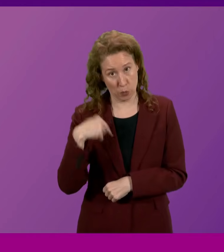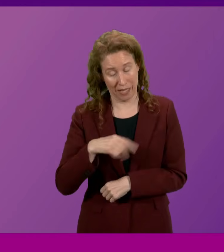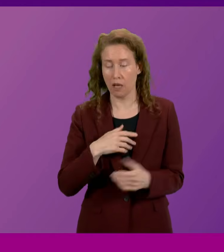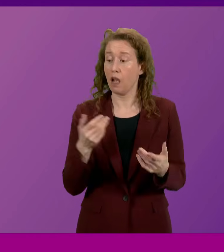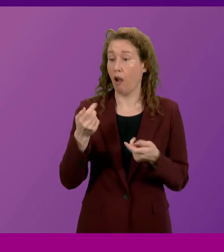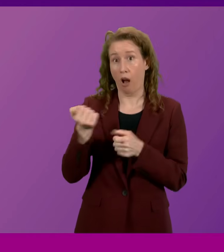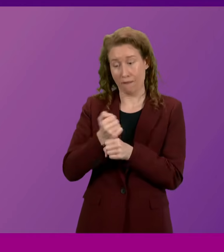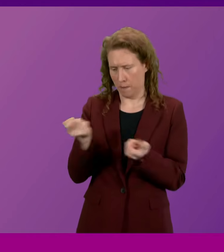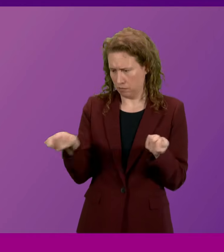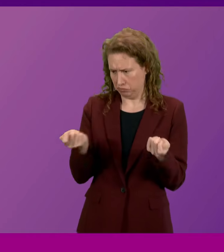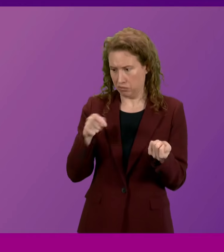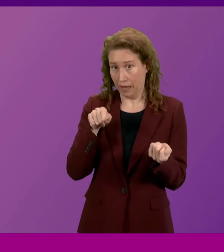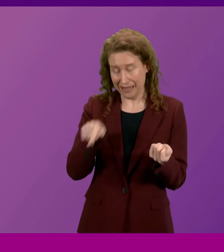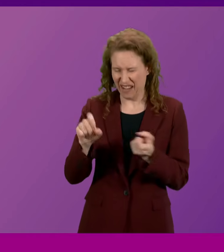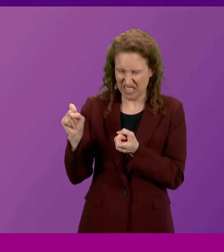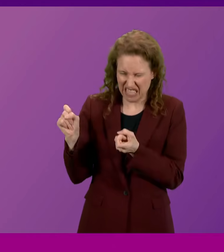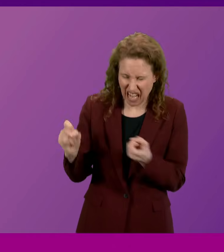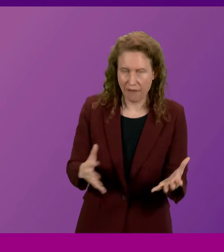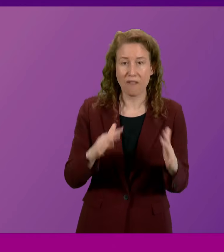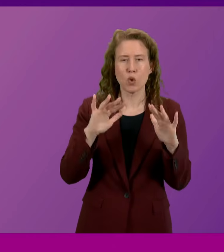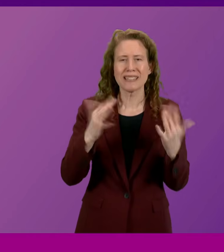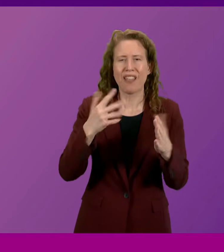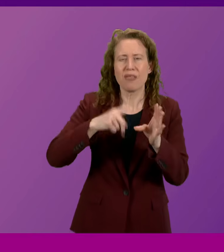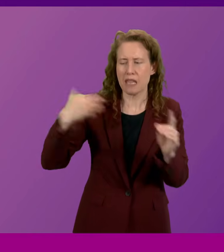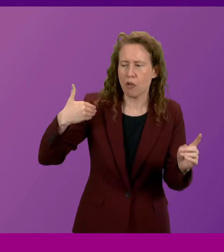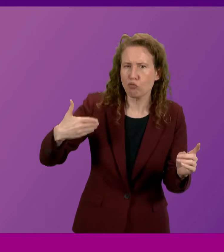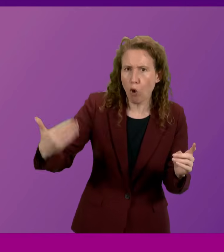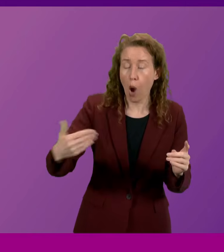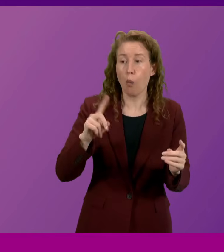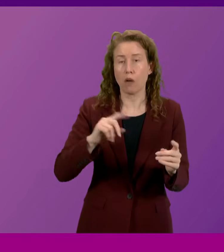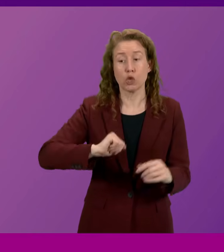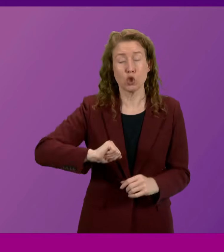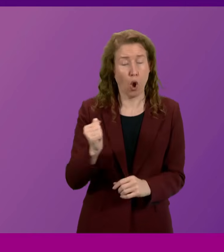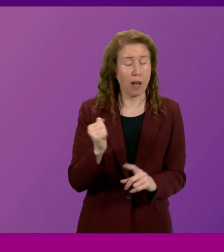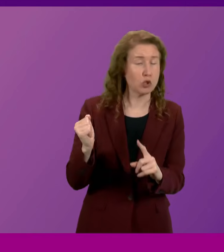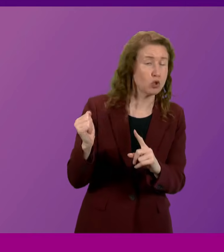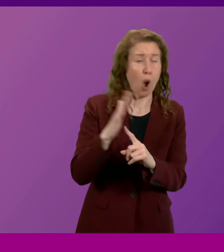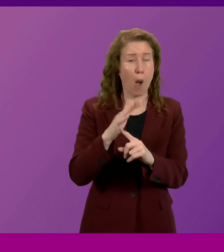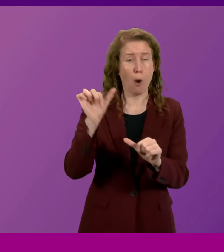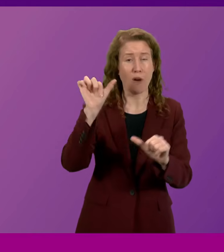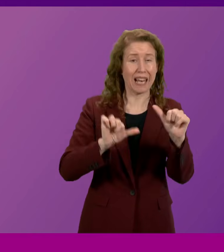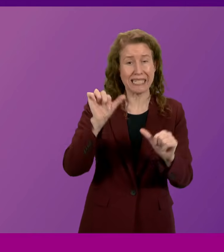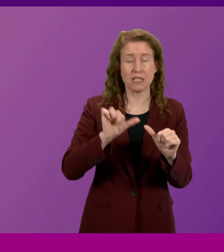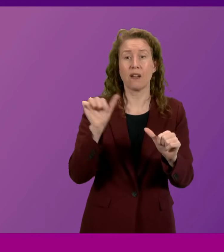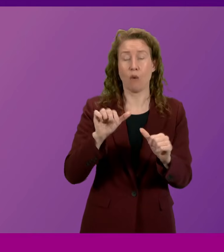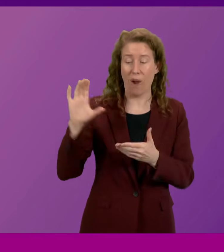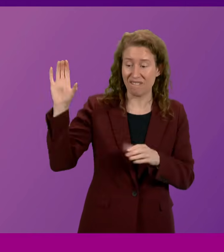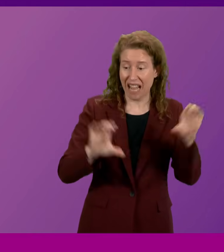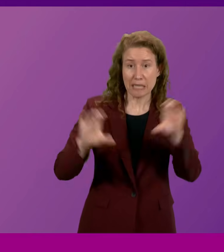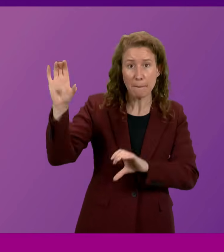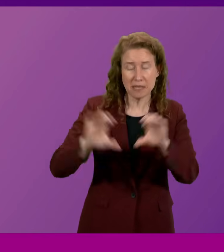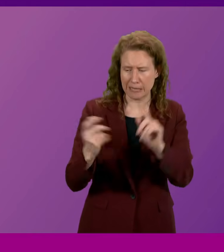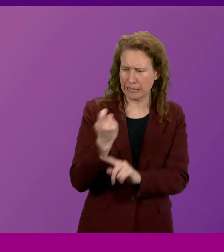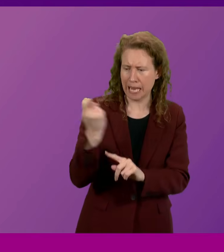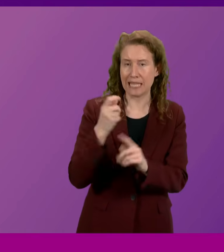a government that's delivered for the 10th year in a row Scotland at the top of the list of inward investment